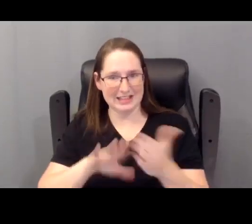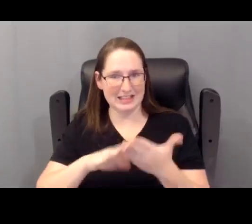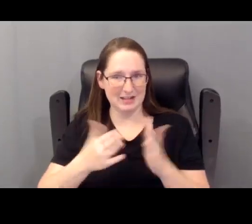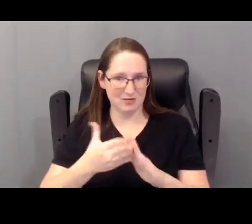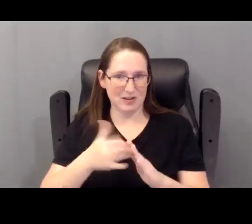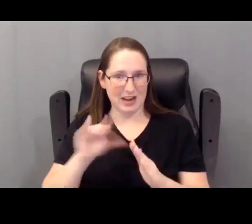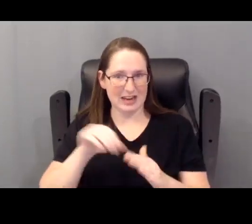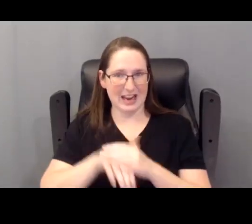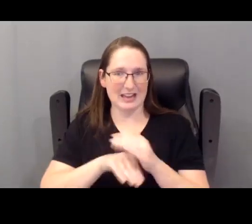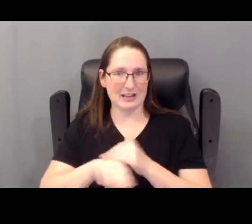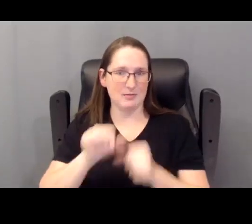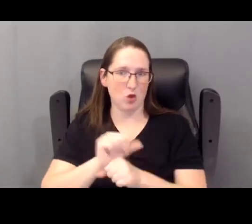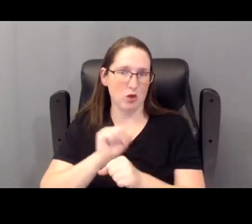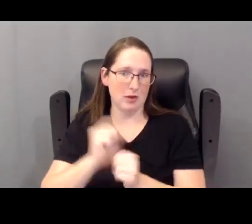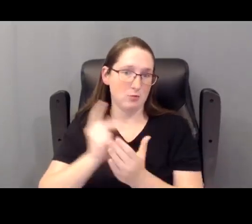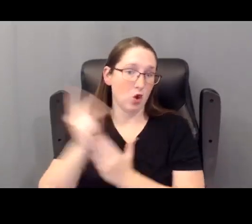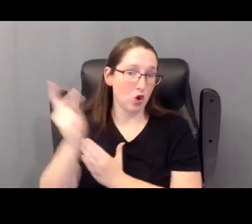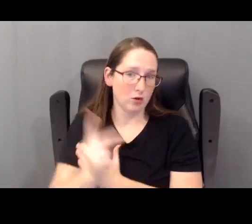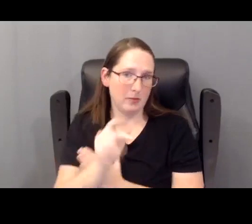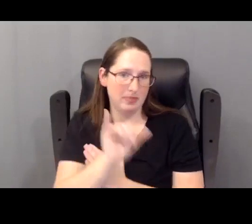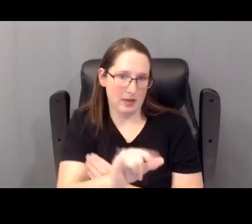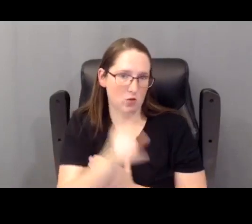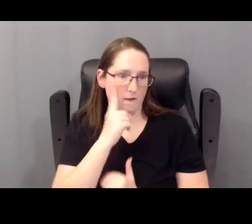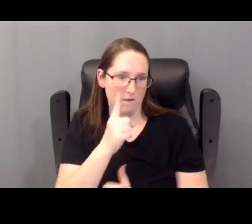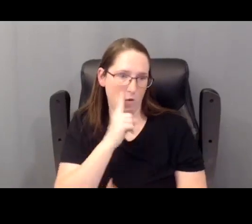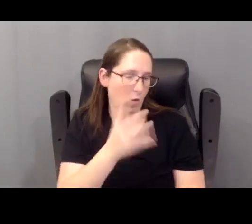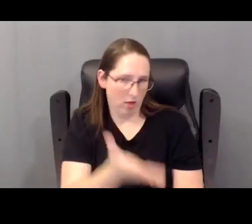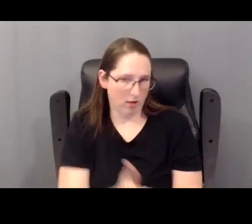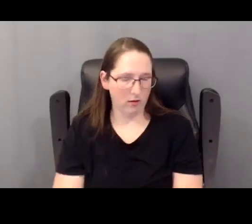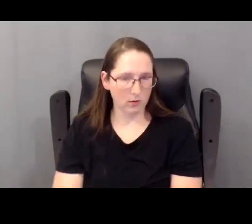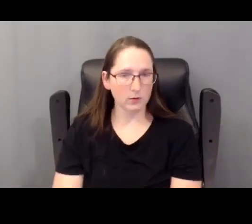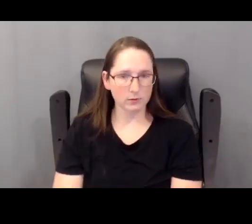access employment programming. That's what it's for.